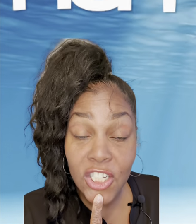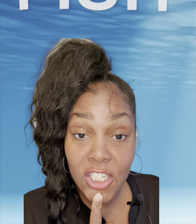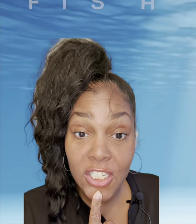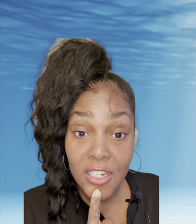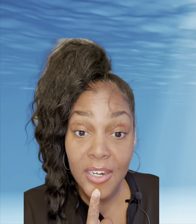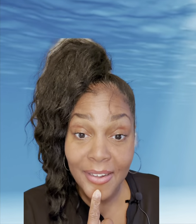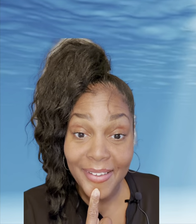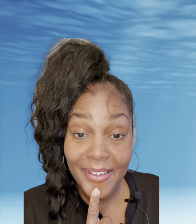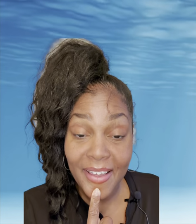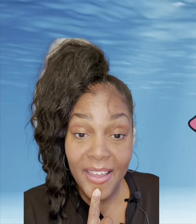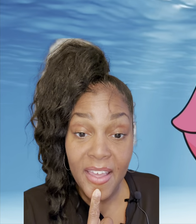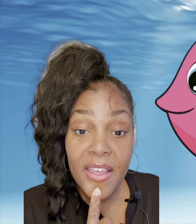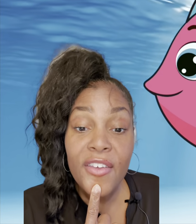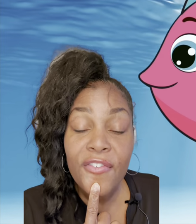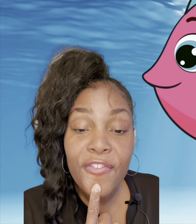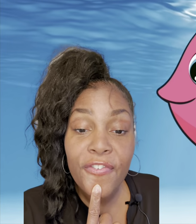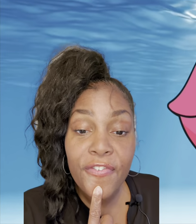Fish.